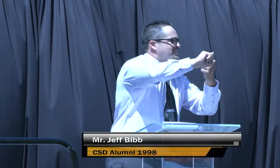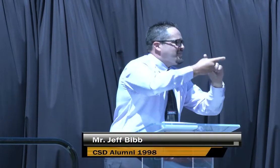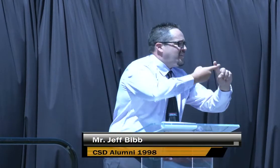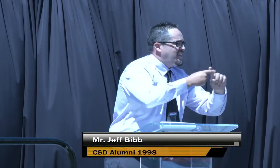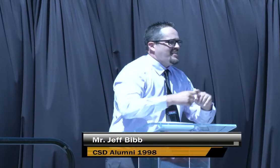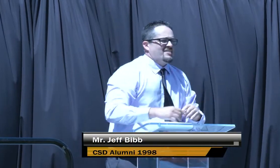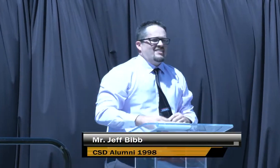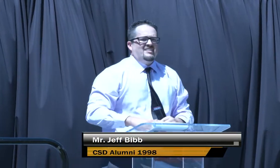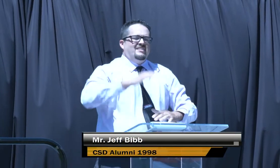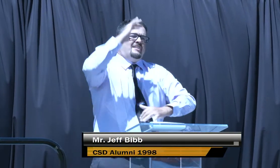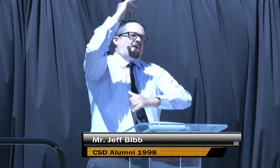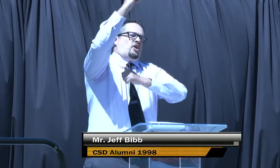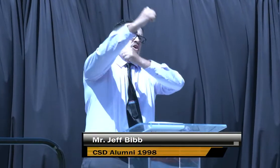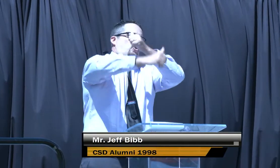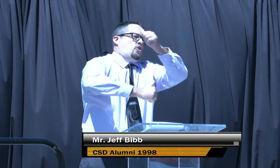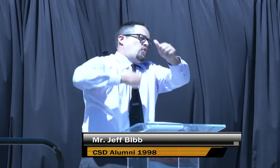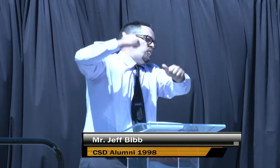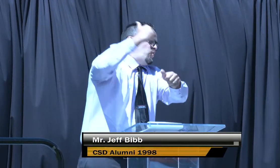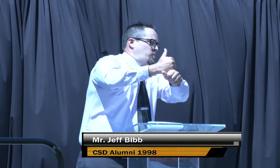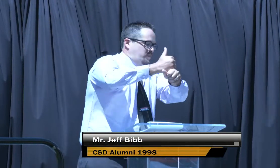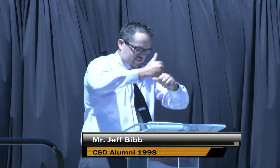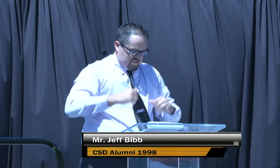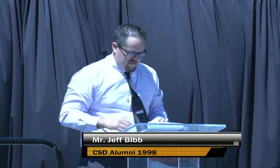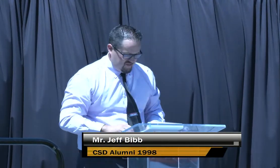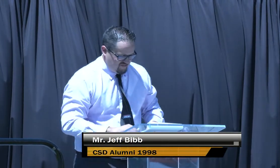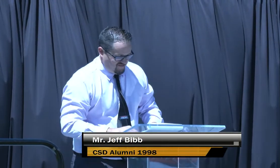families, friends, and alumni.